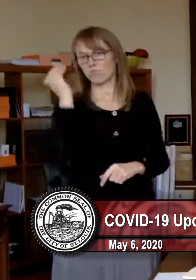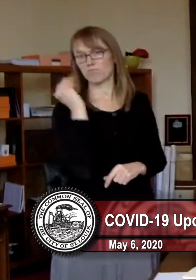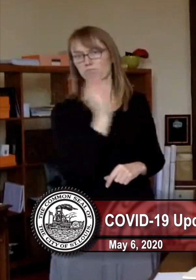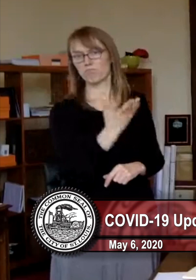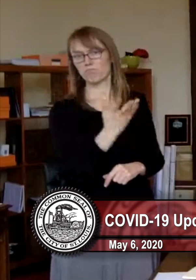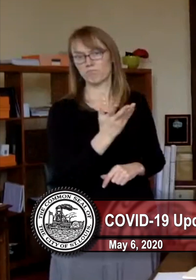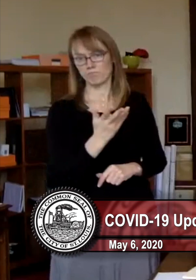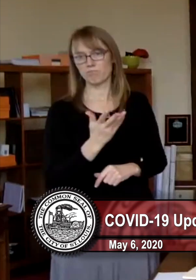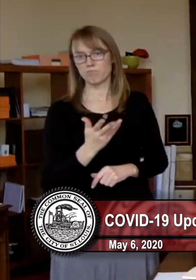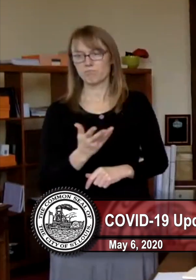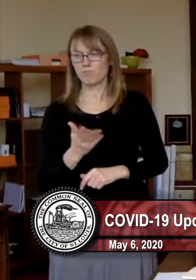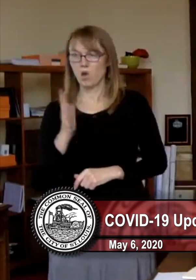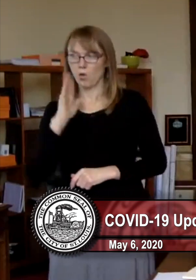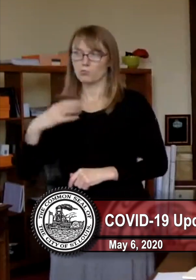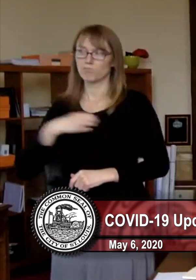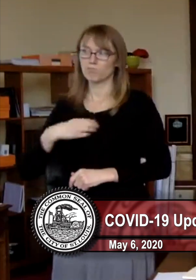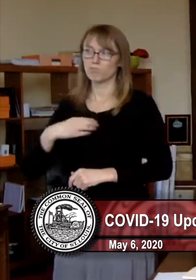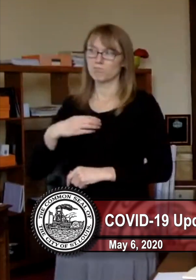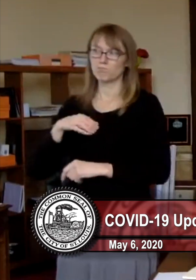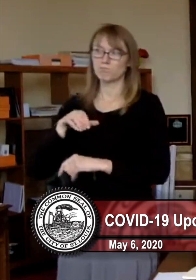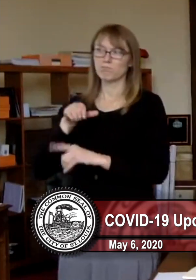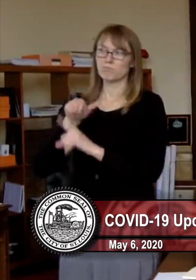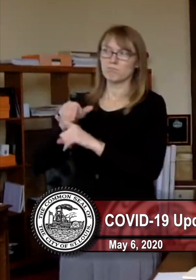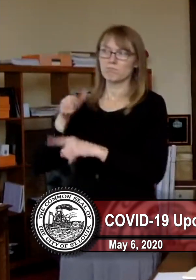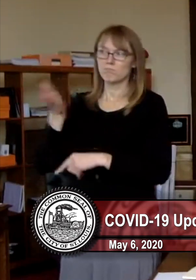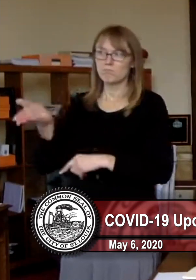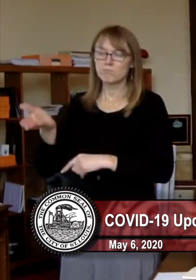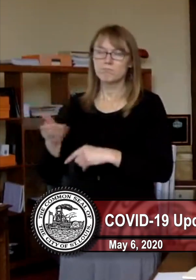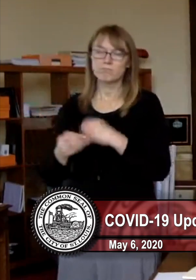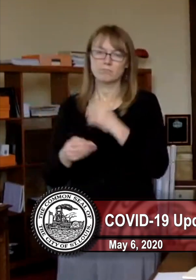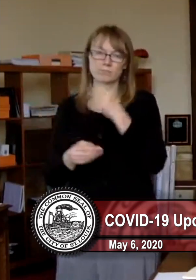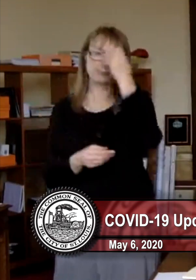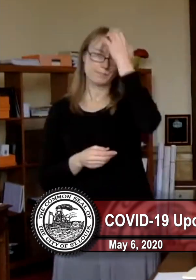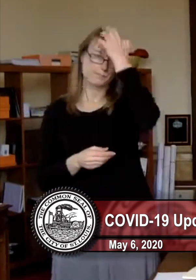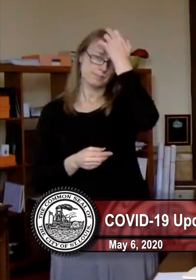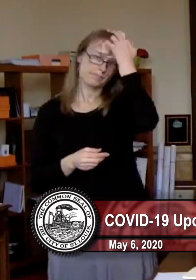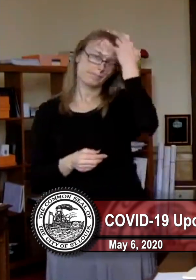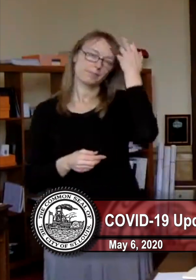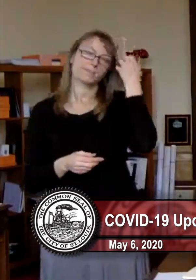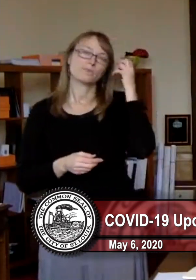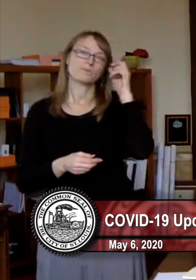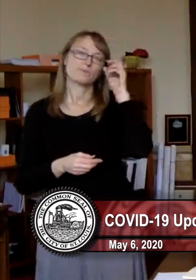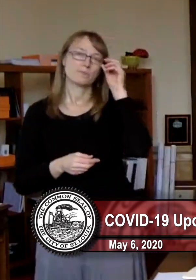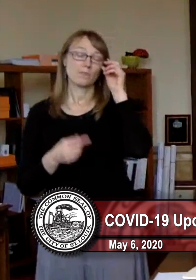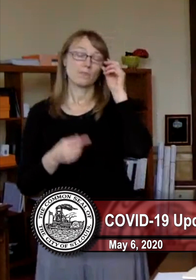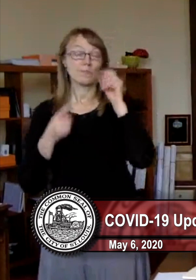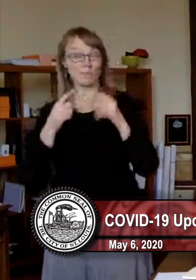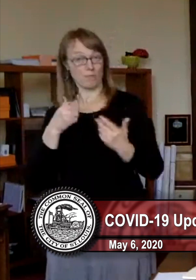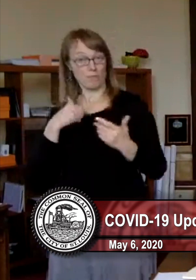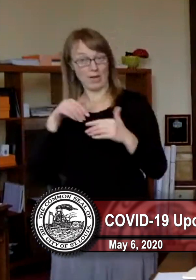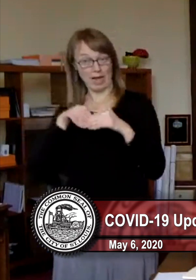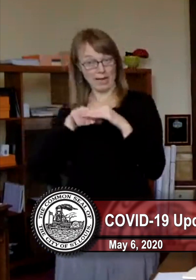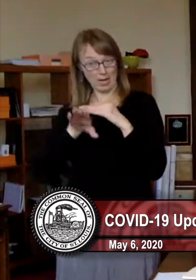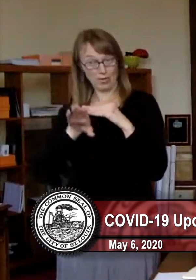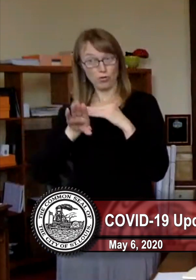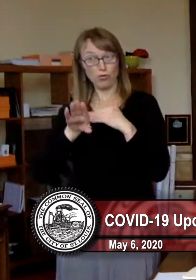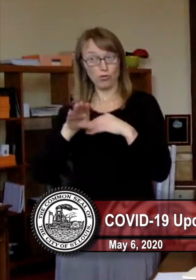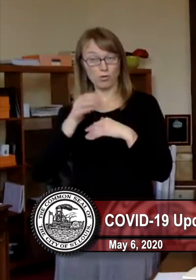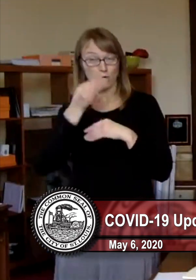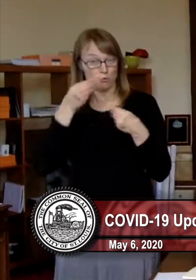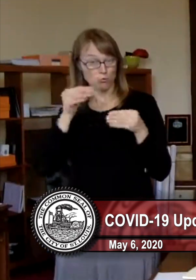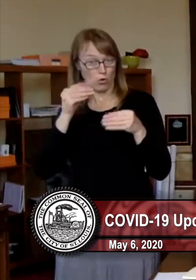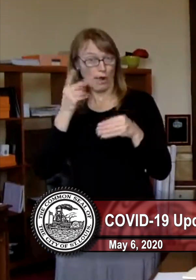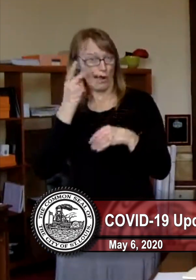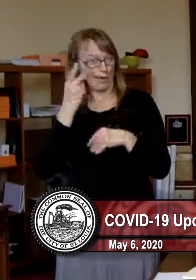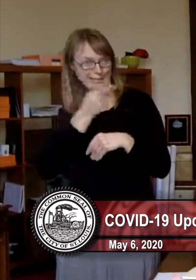store and that sort of thing, those folks are all wearing masks, and they're for their safety. And they have this will be a recommendation